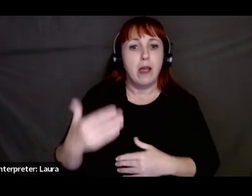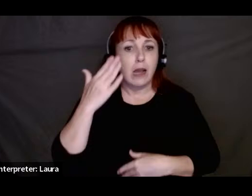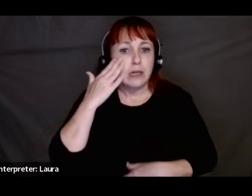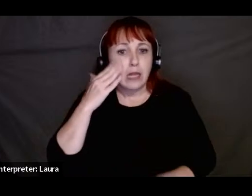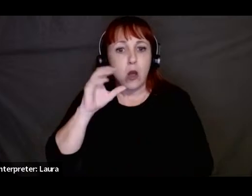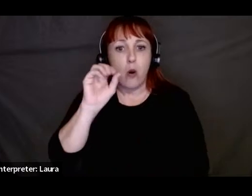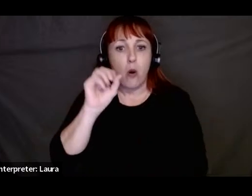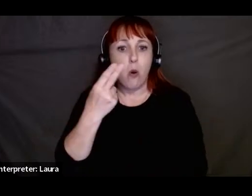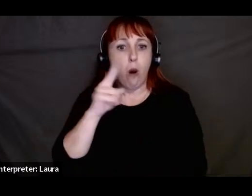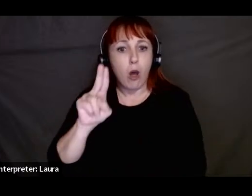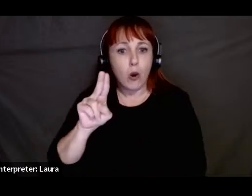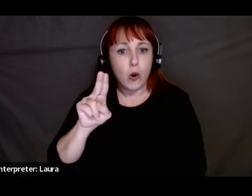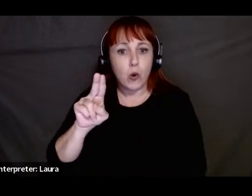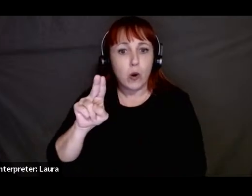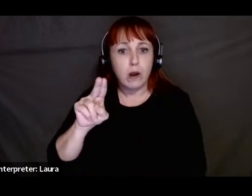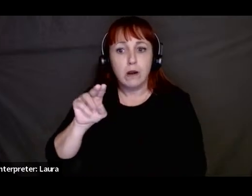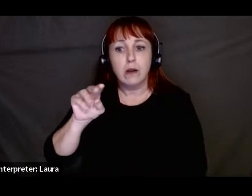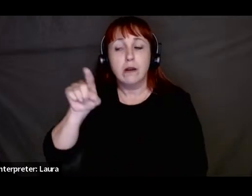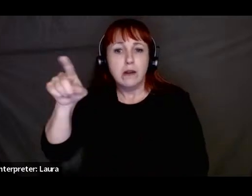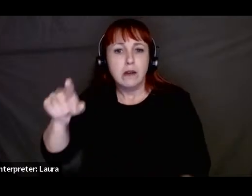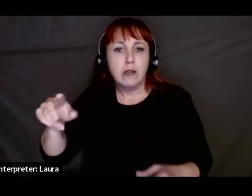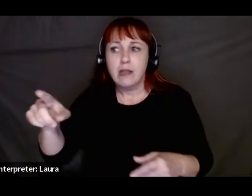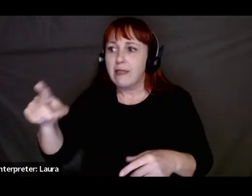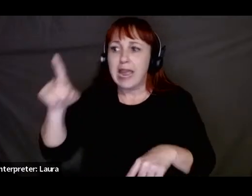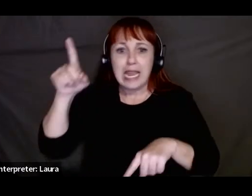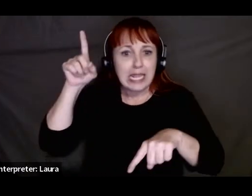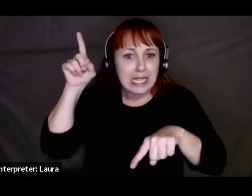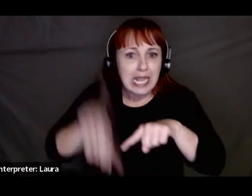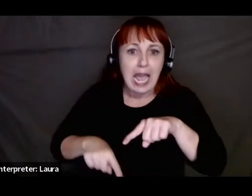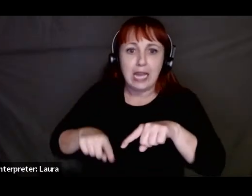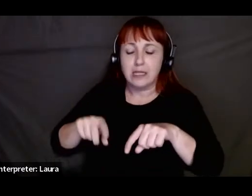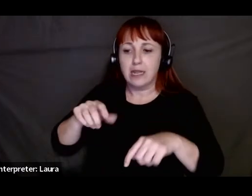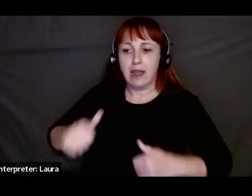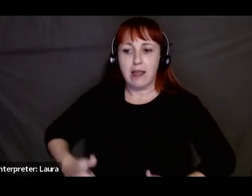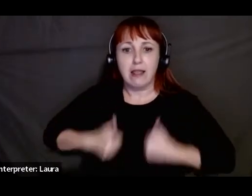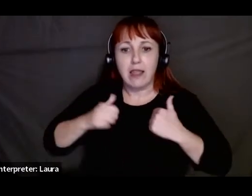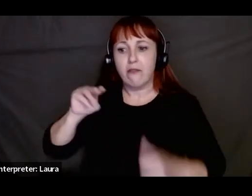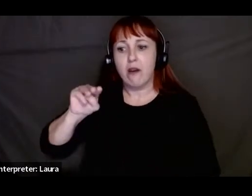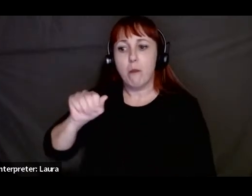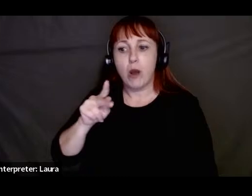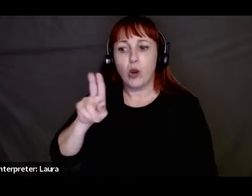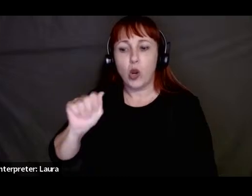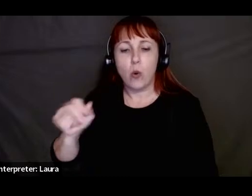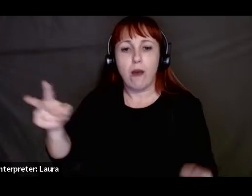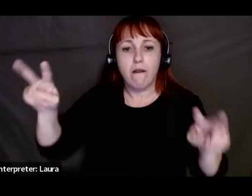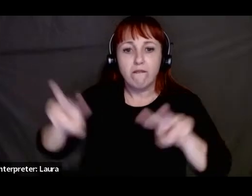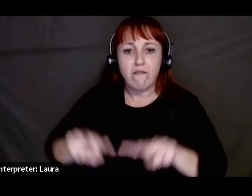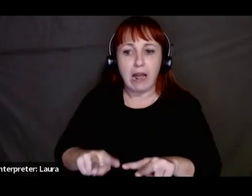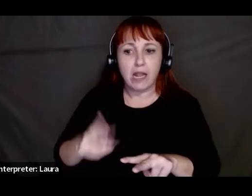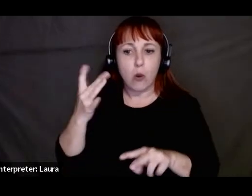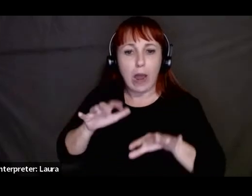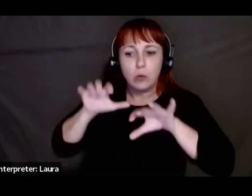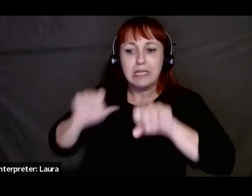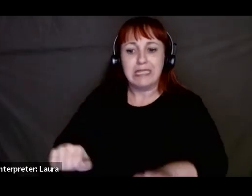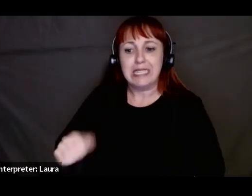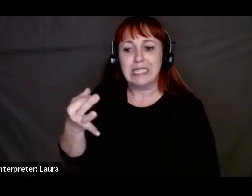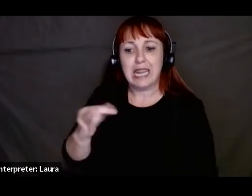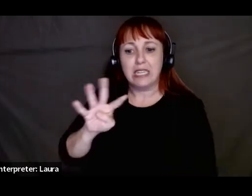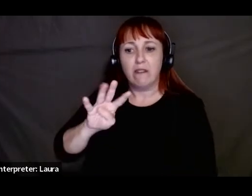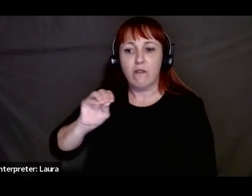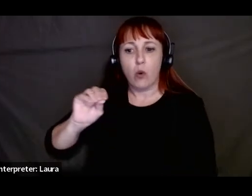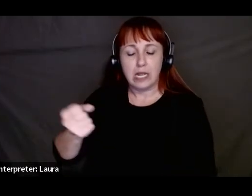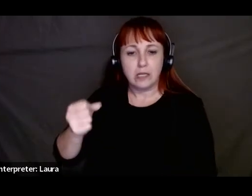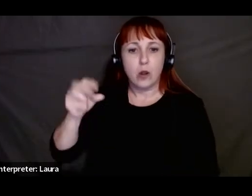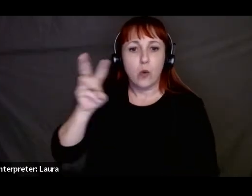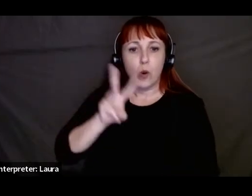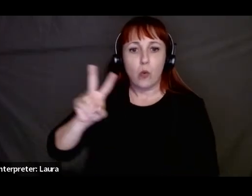Oahu, and they are not able to inhabit Makua Valley anymore. It was seized in the 1940s for World War